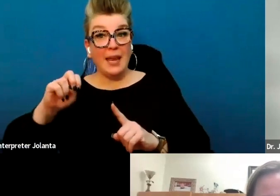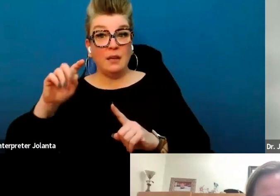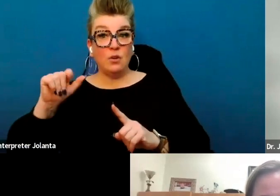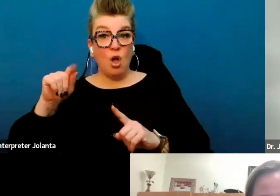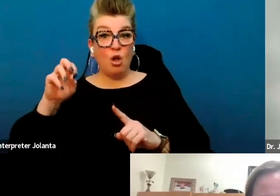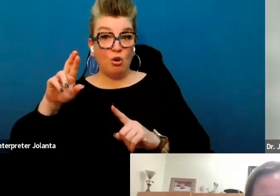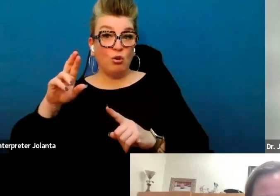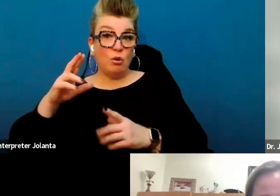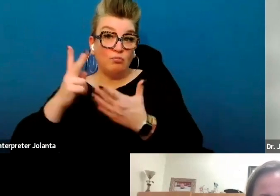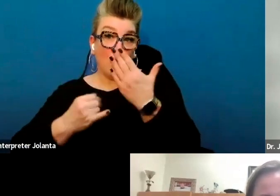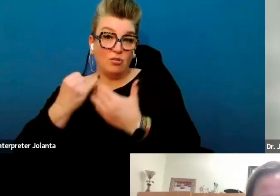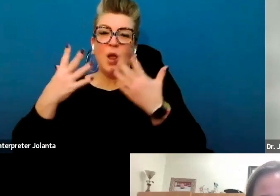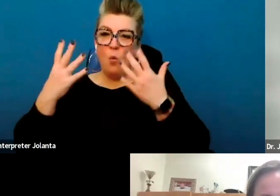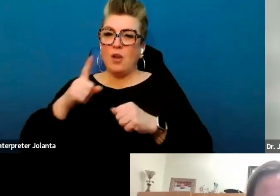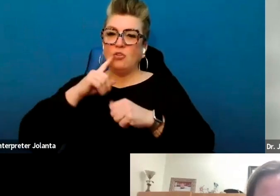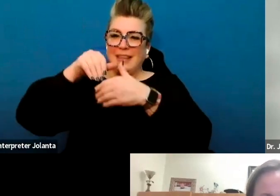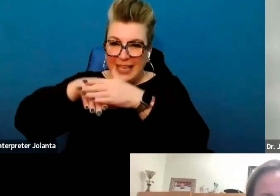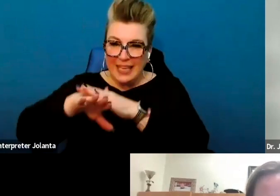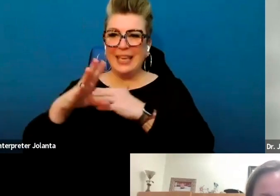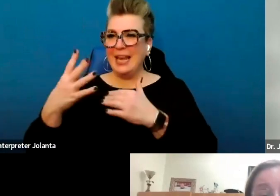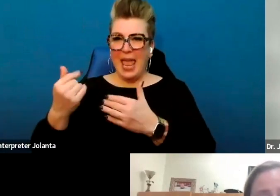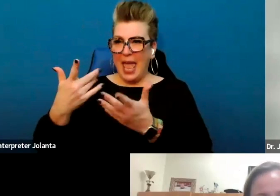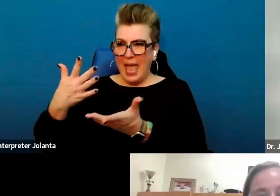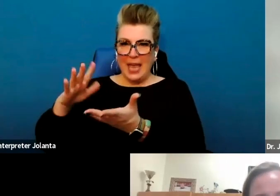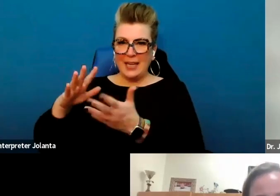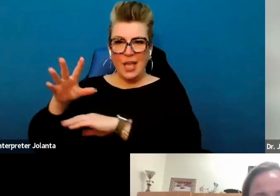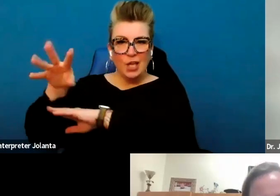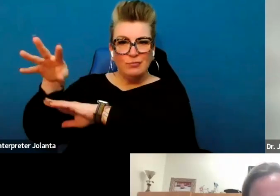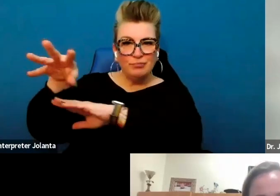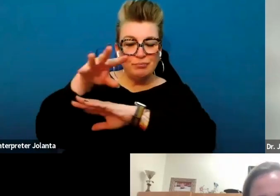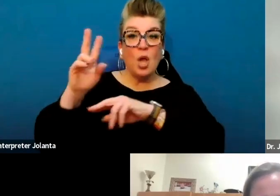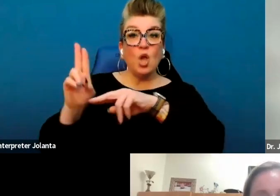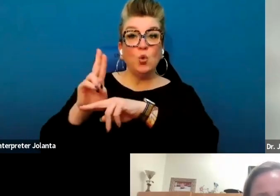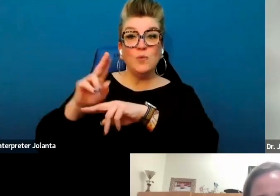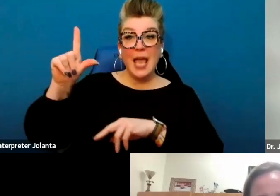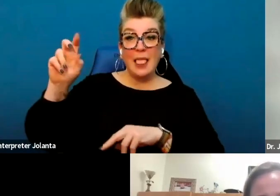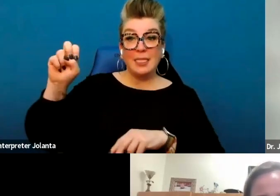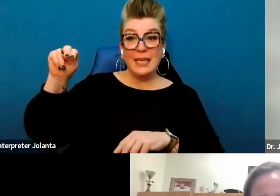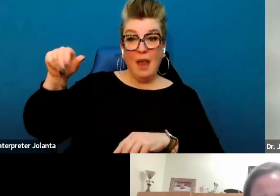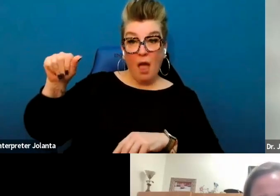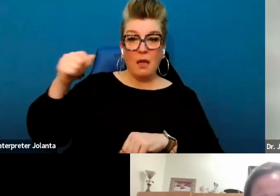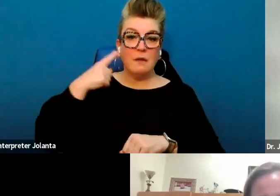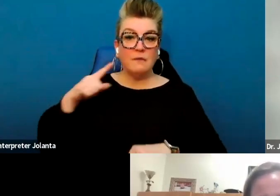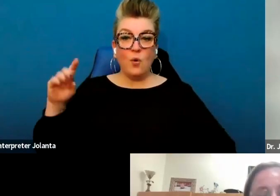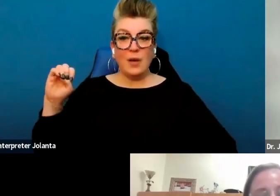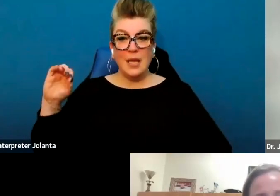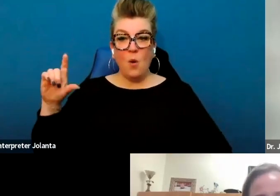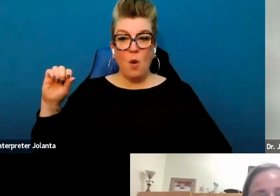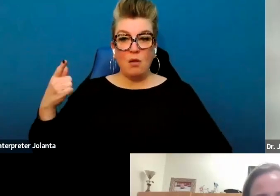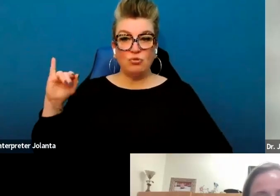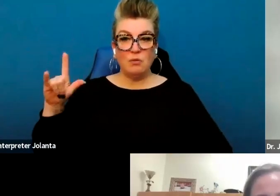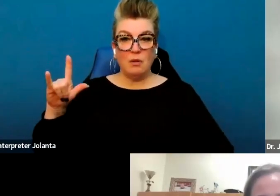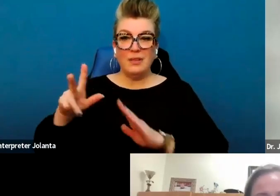like take some ecological recordings using Lena, but we didn't successfully compete for